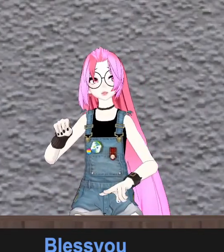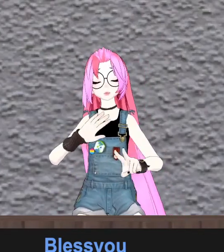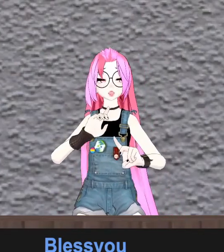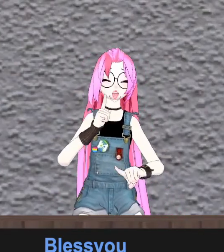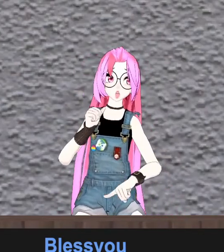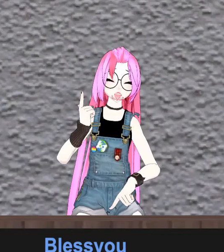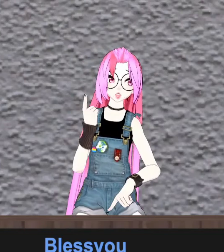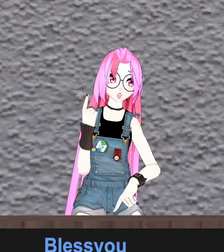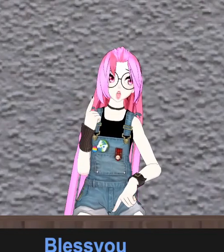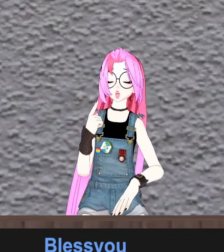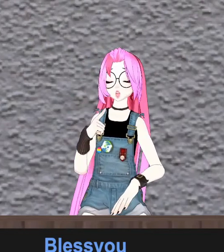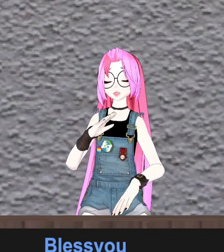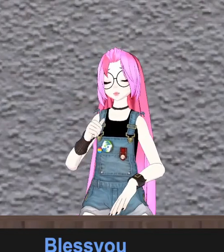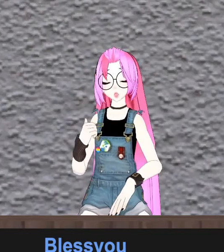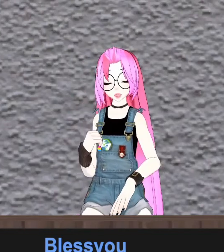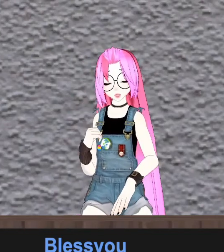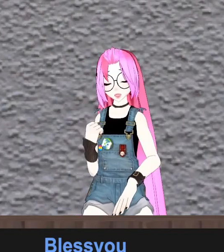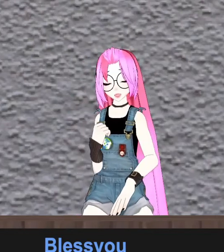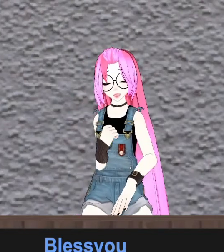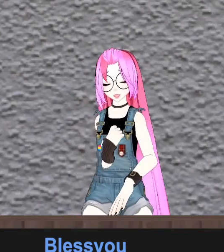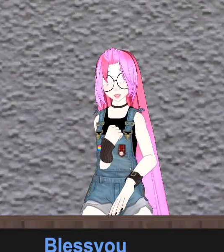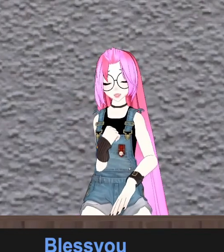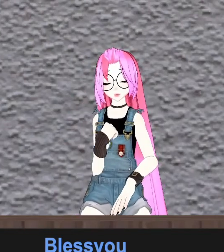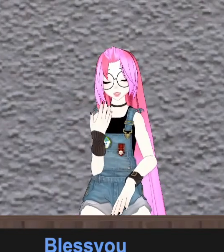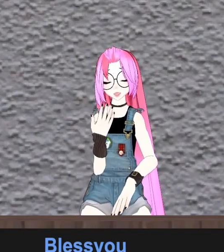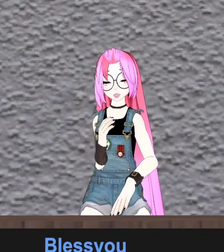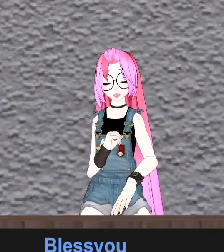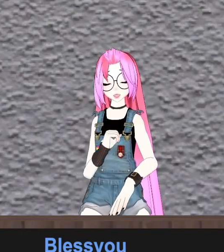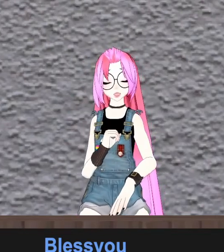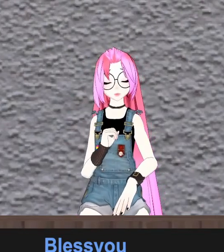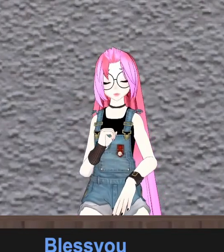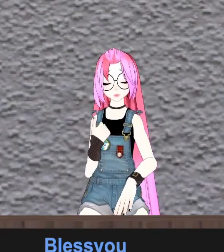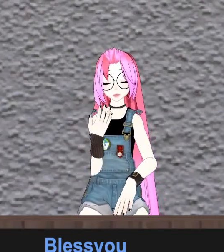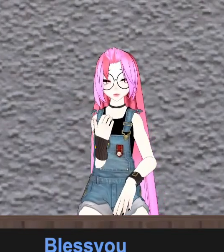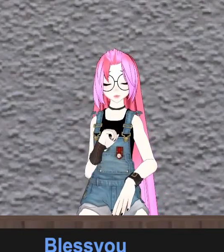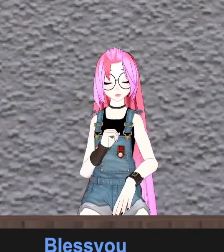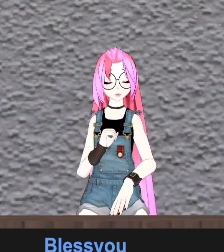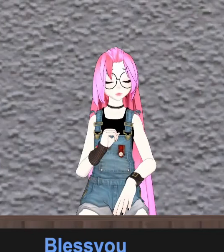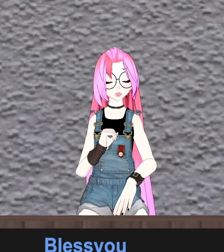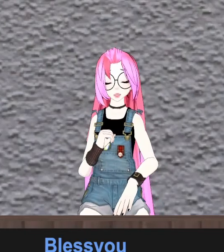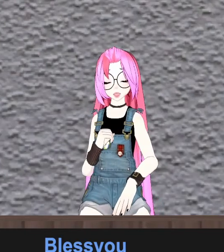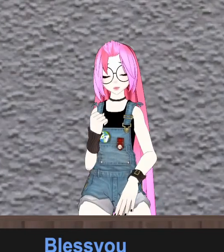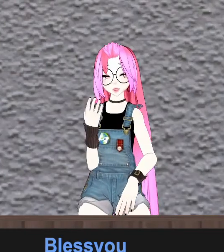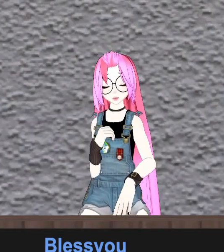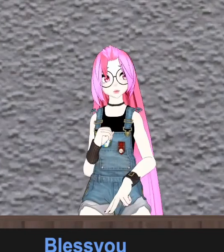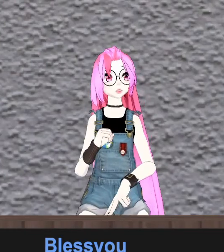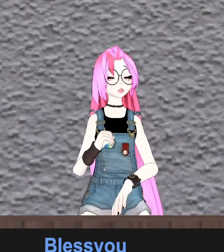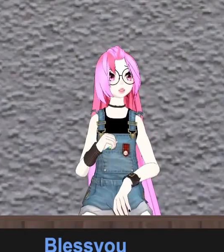but not always. Like one person I met, this is their name sign. It's just like, and it